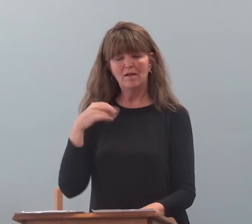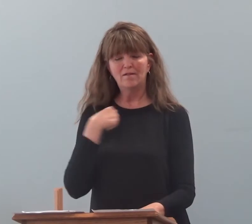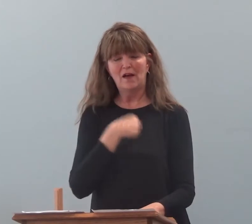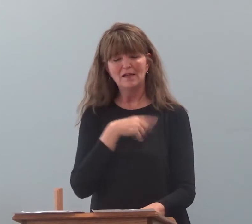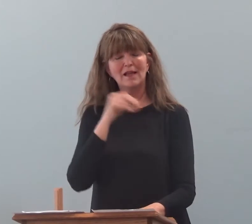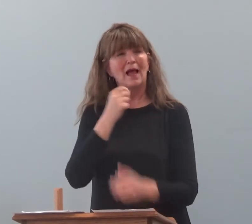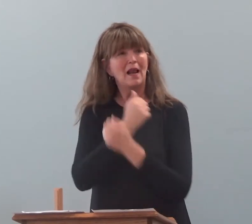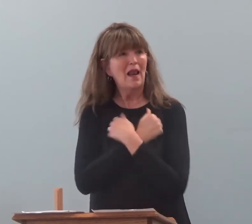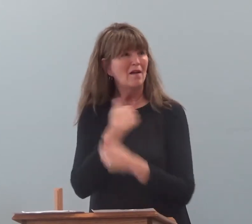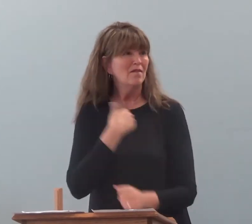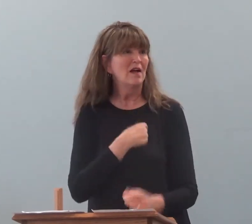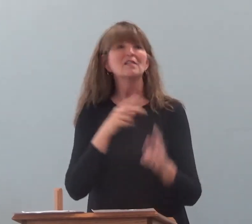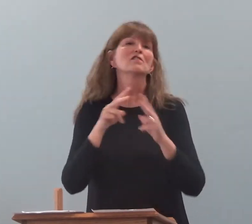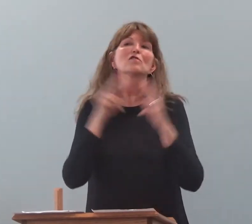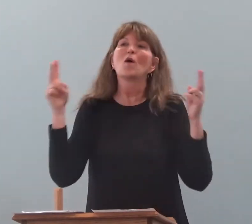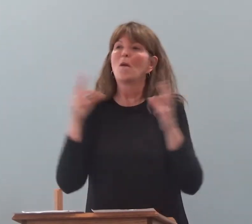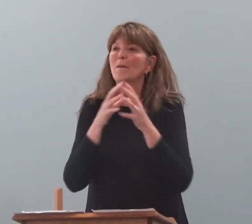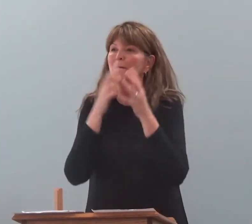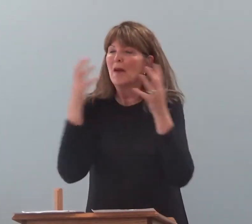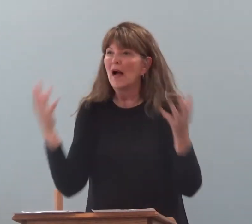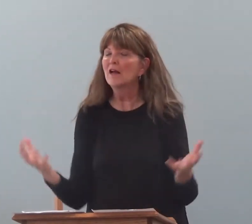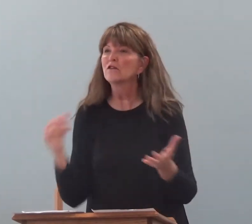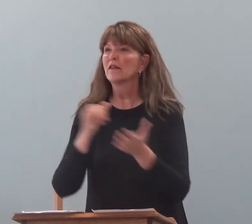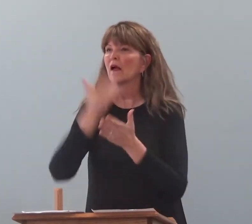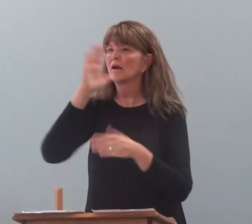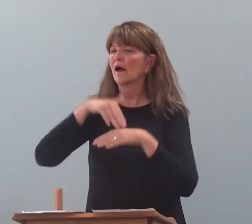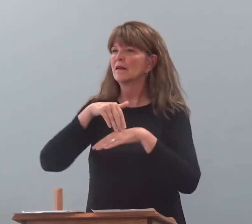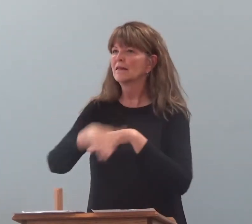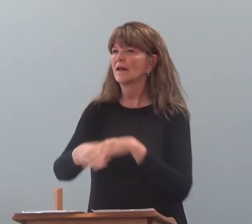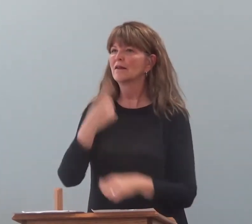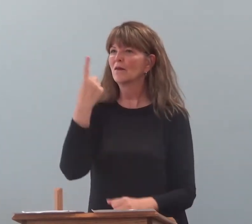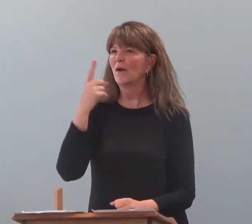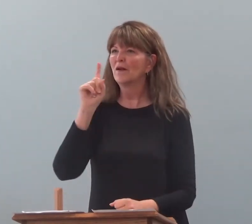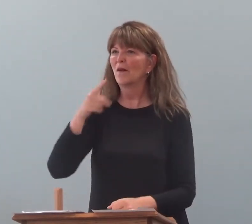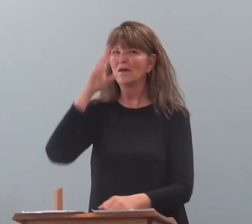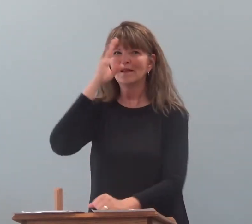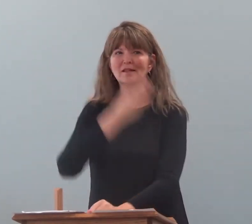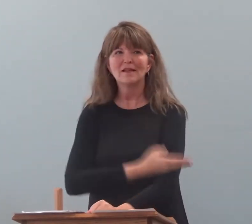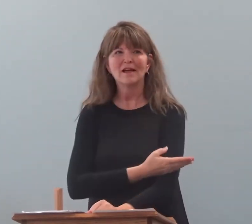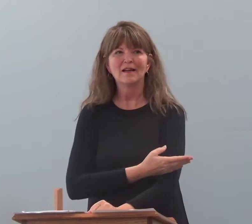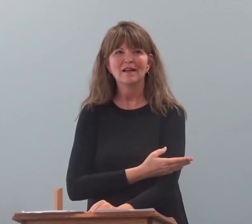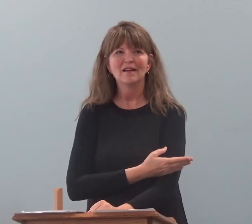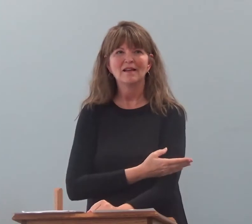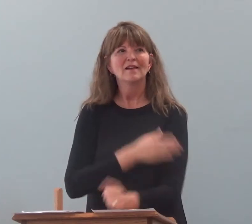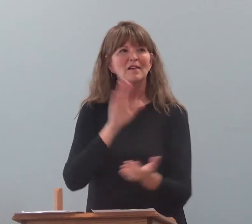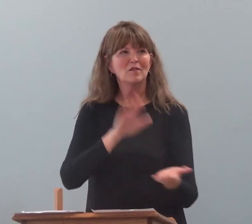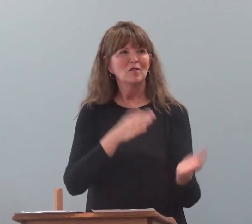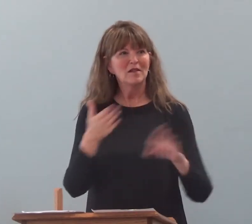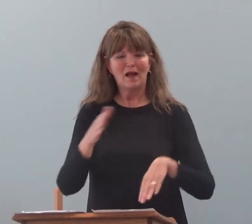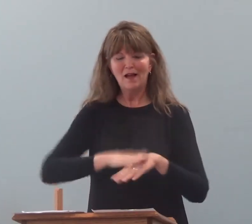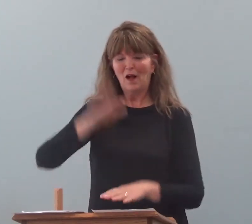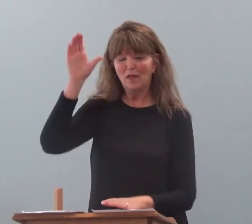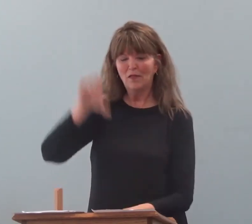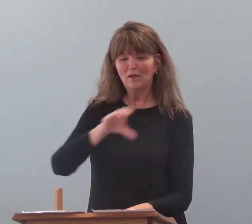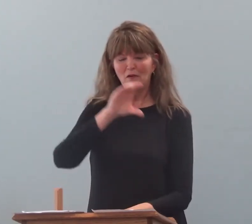both outside of us and us as well. And God loves us so very much that he sent his only